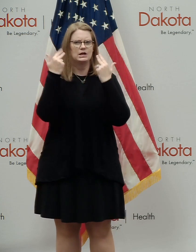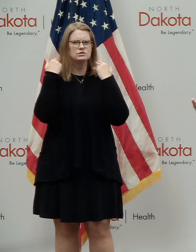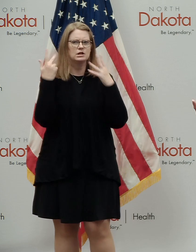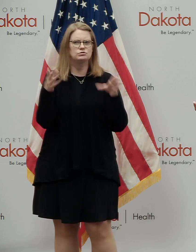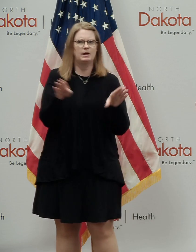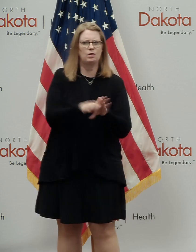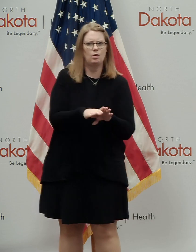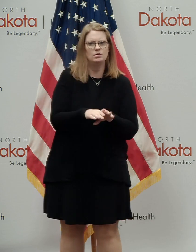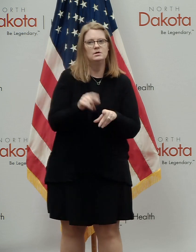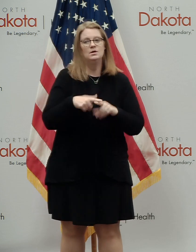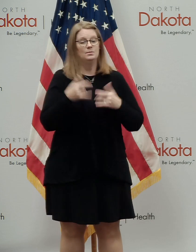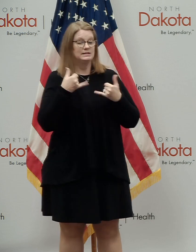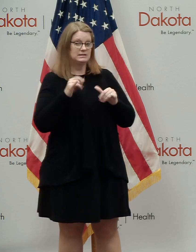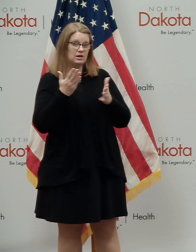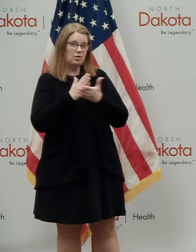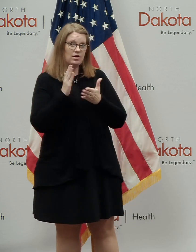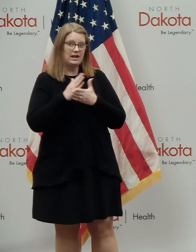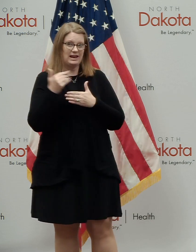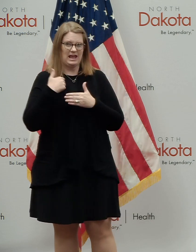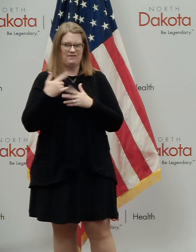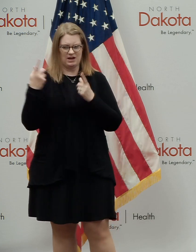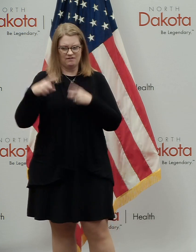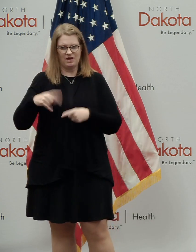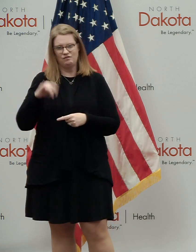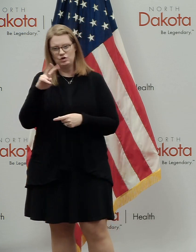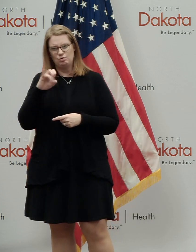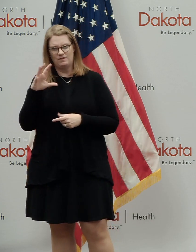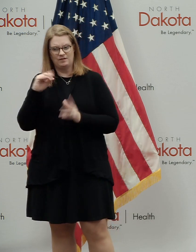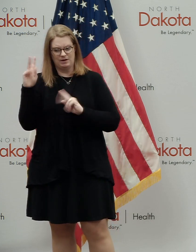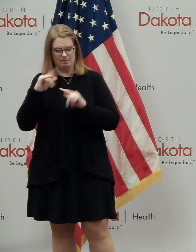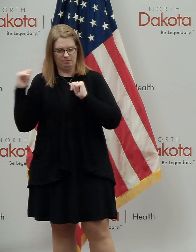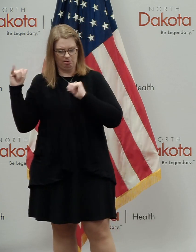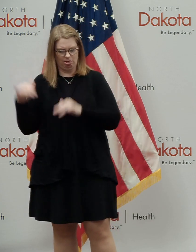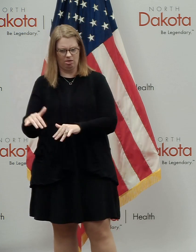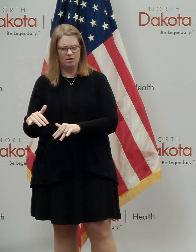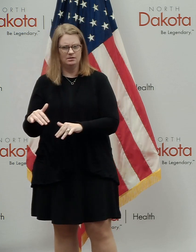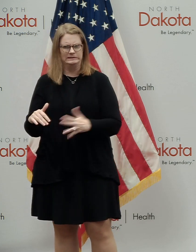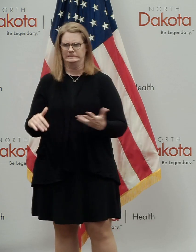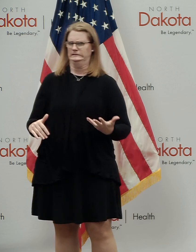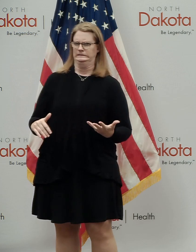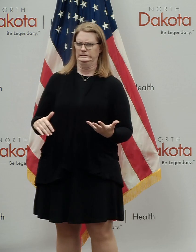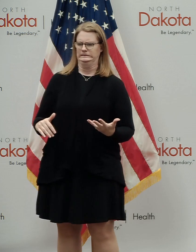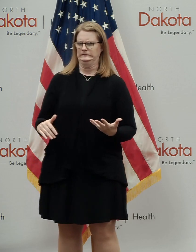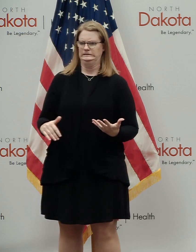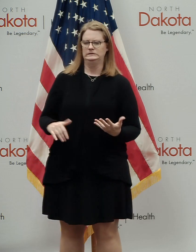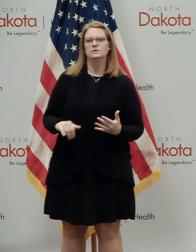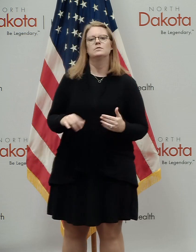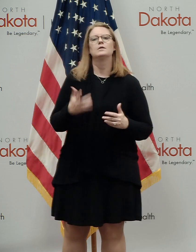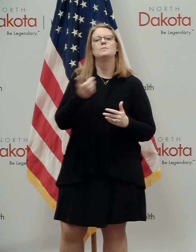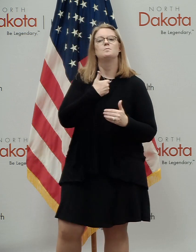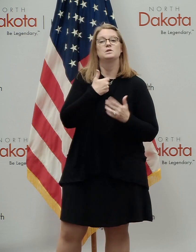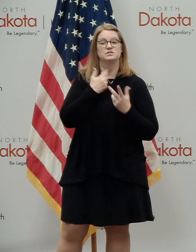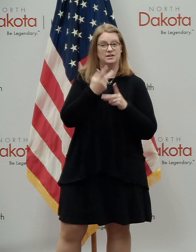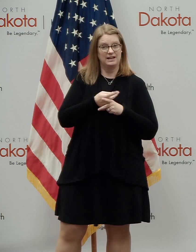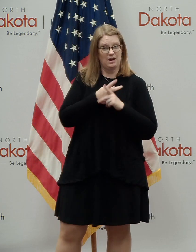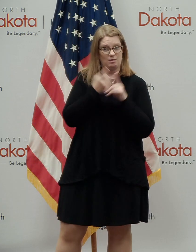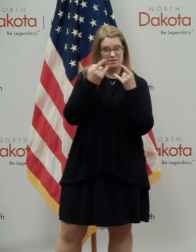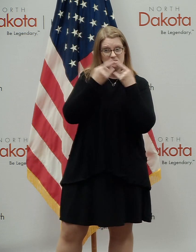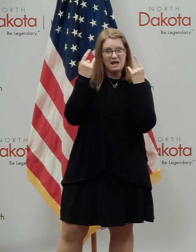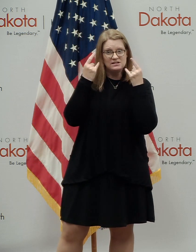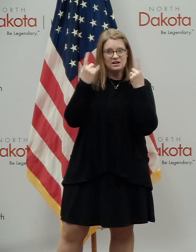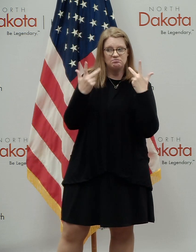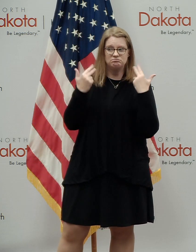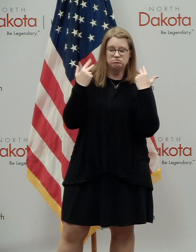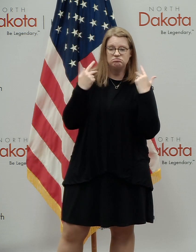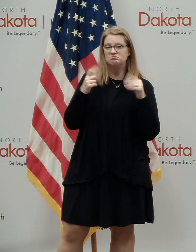business, but it's still okay to have a 250-person event. But now we know things we didn't know this last year, which is personal care with masking